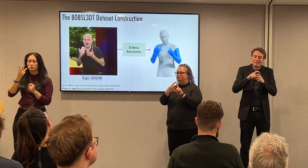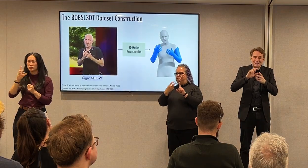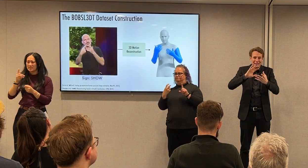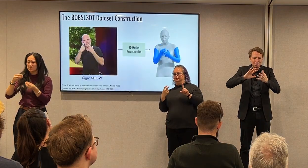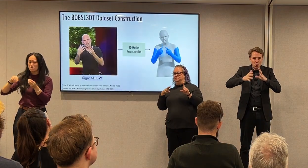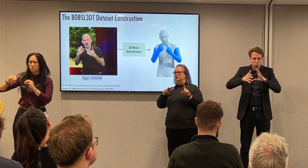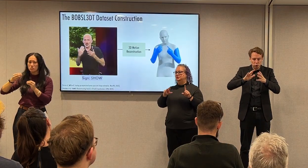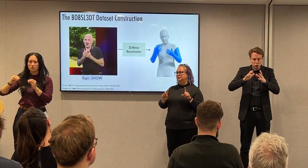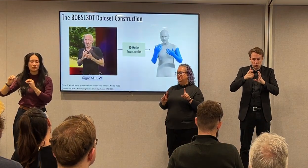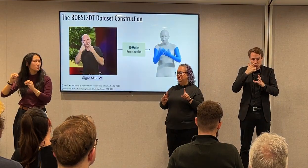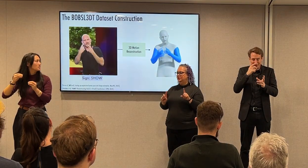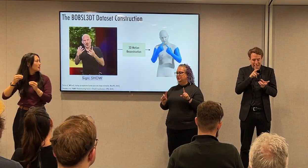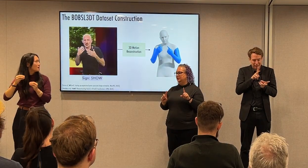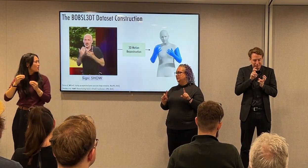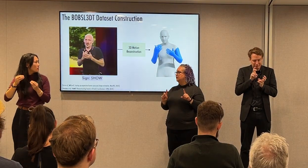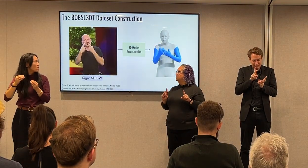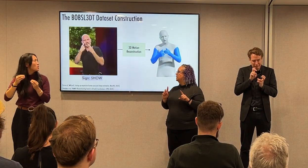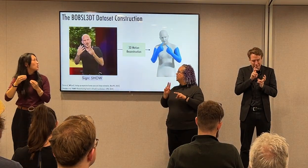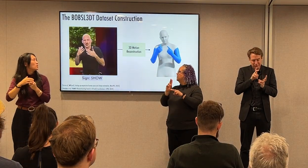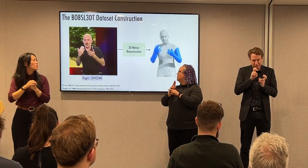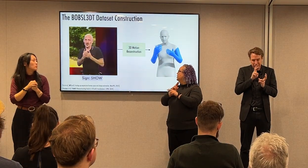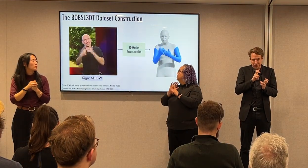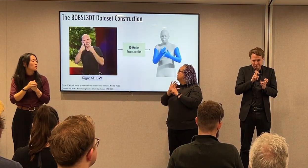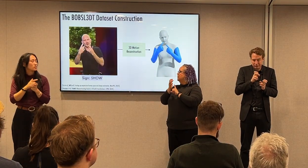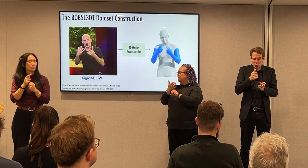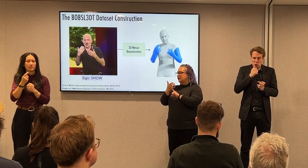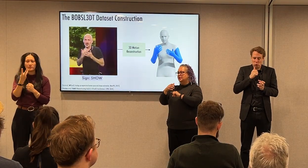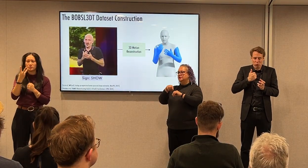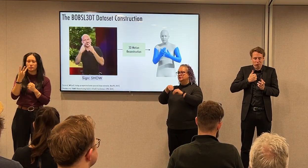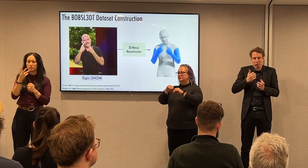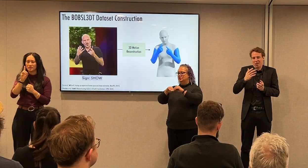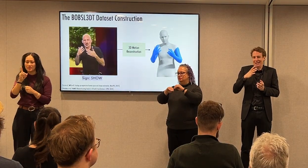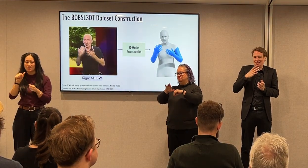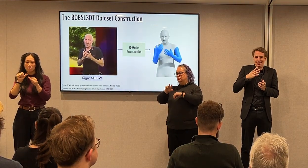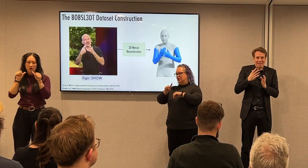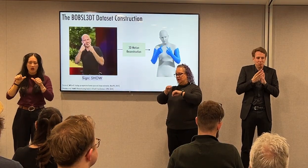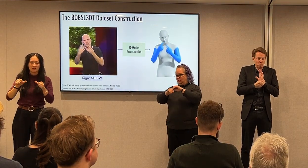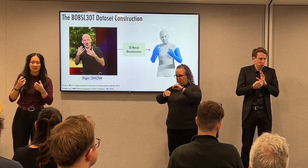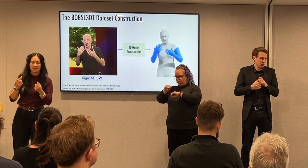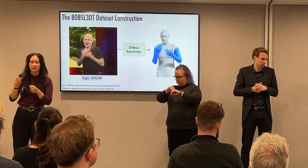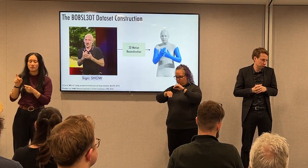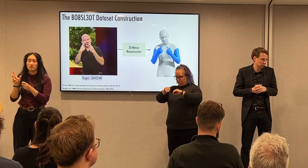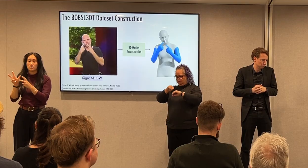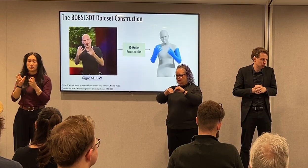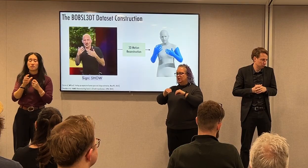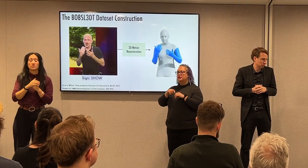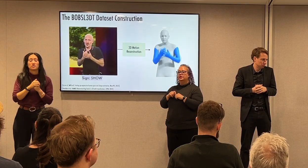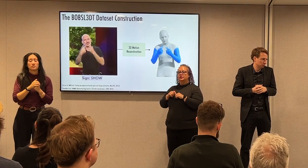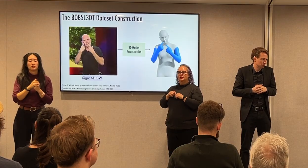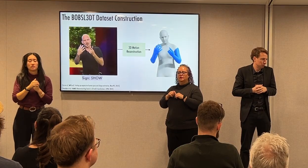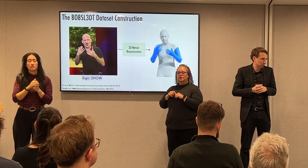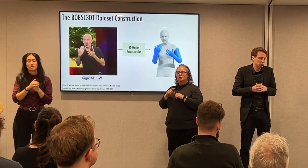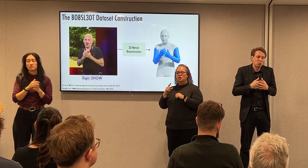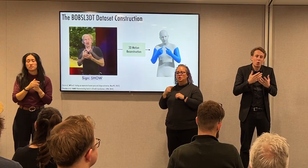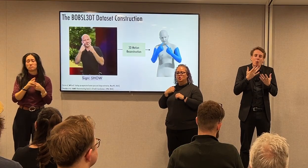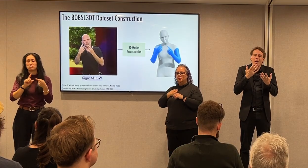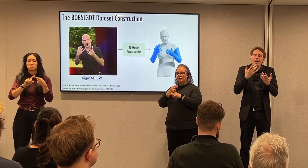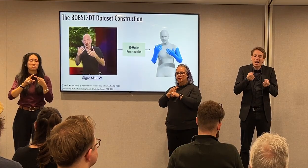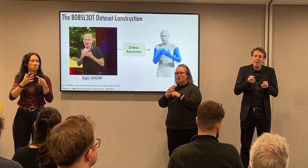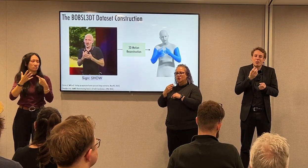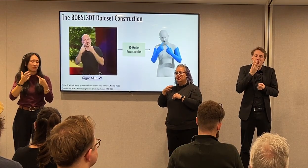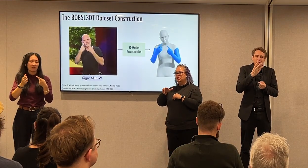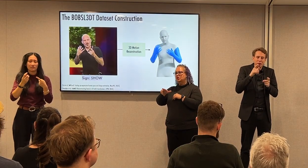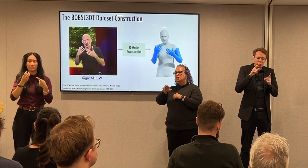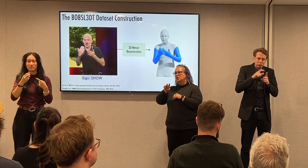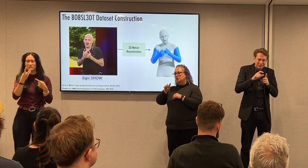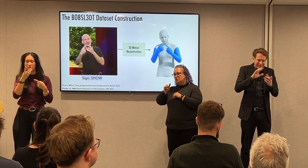using off-the-shelf 3D pose estimation models. So we use a combination of known 3D pose